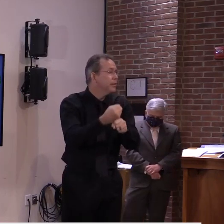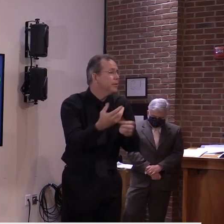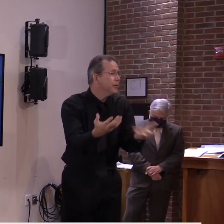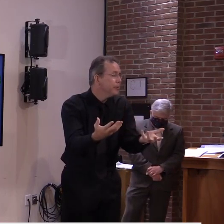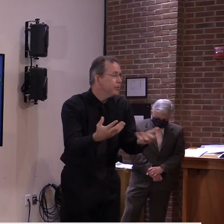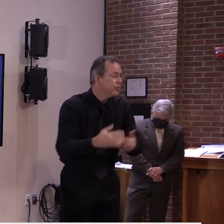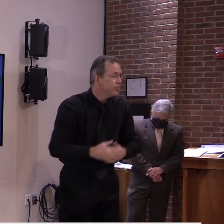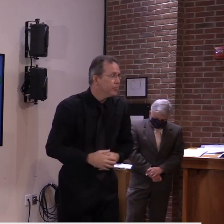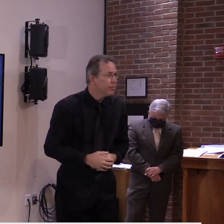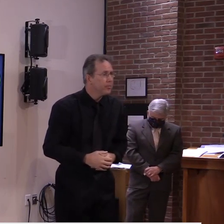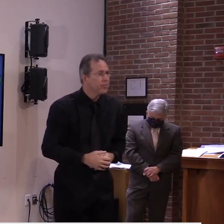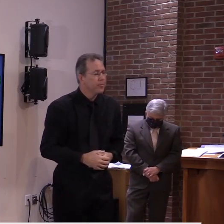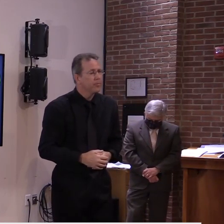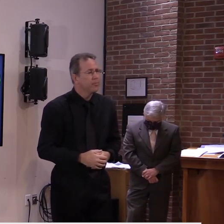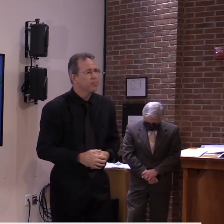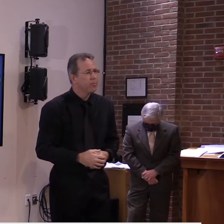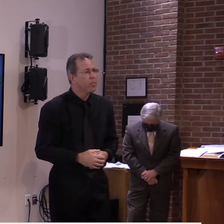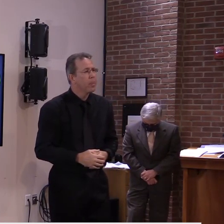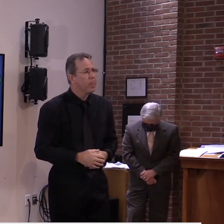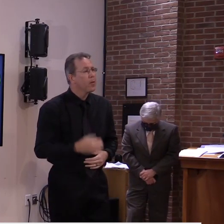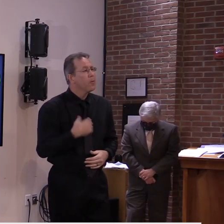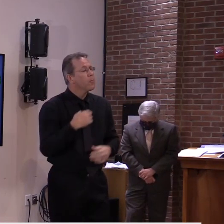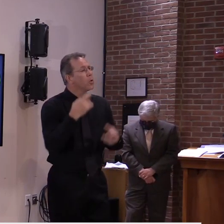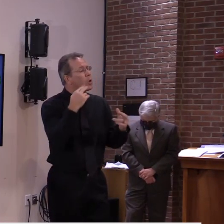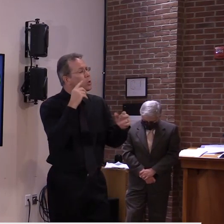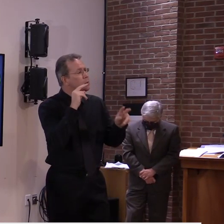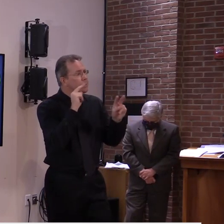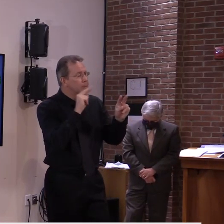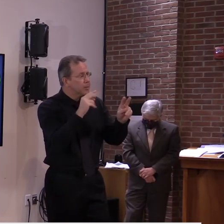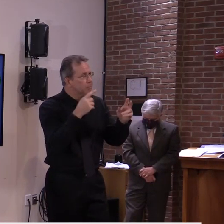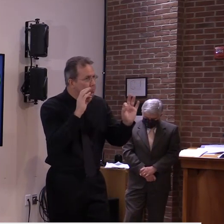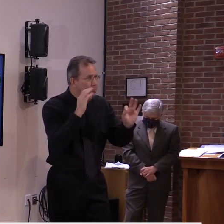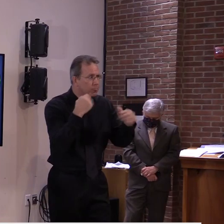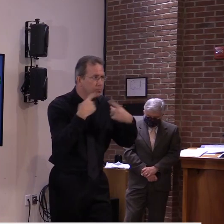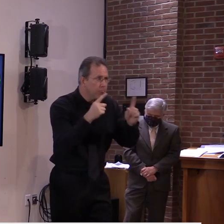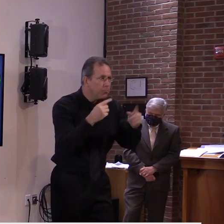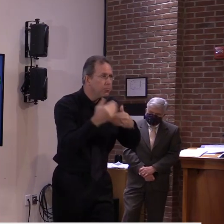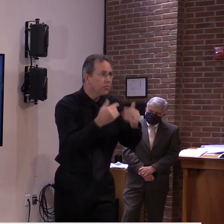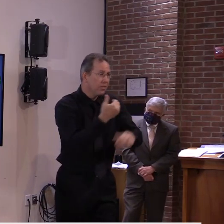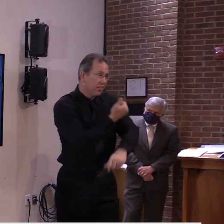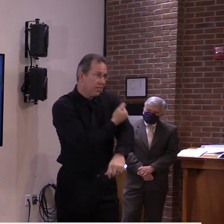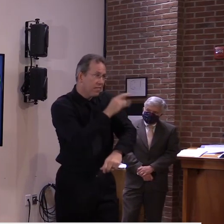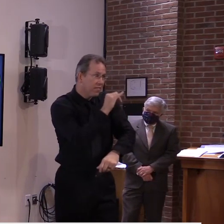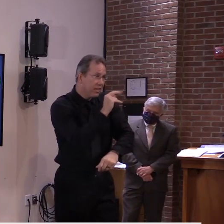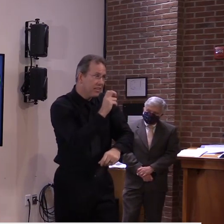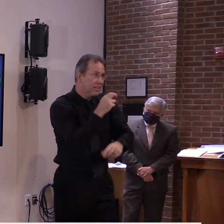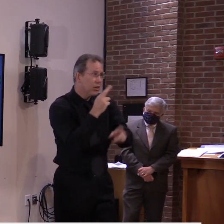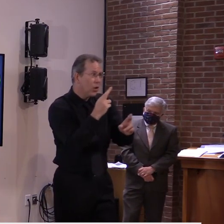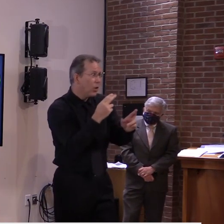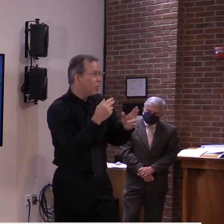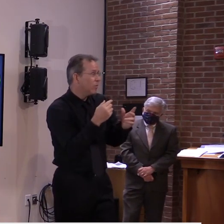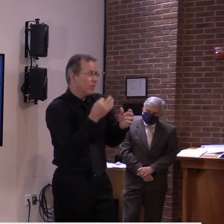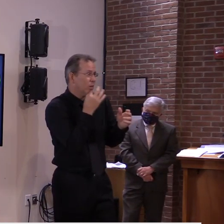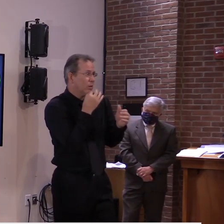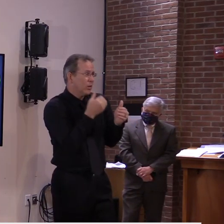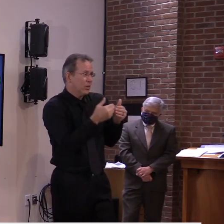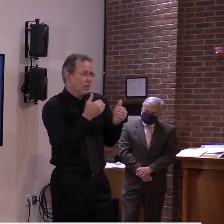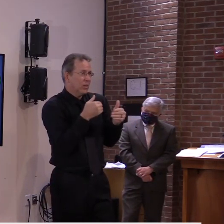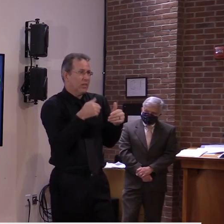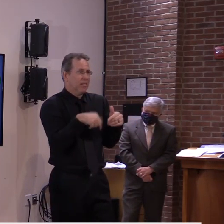hope in terms of having the vaccine in our hands by the end of this month, even for a limited number of